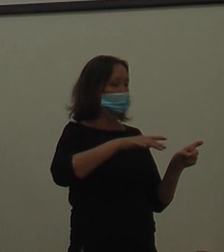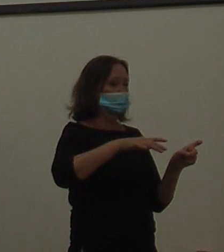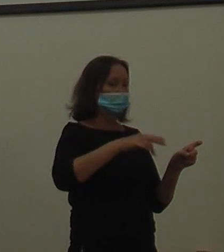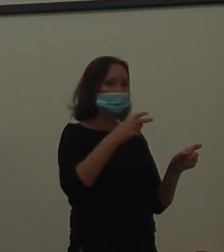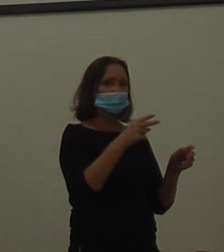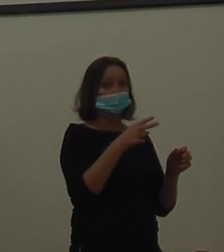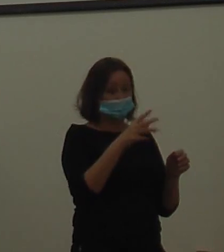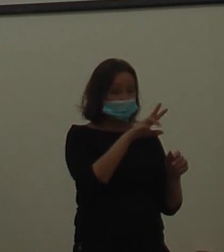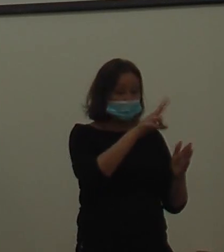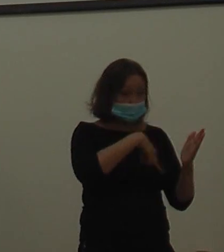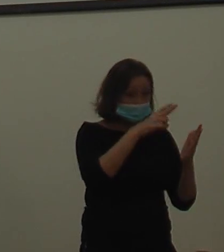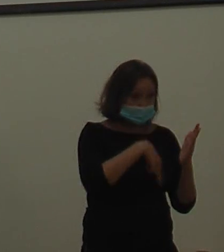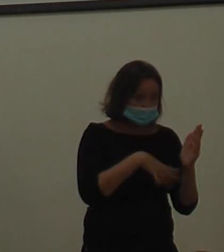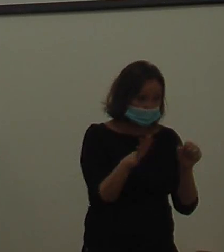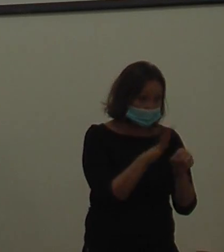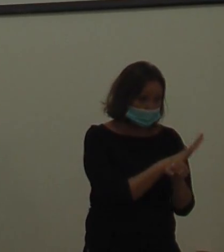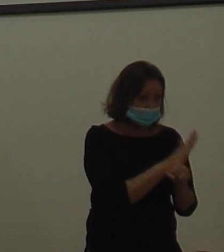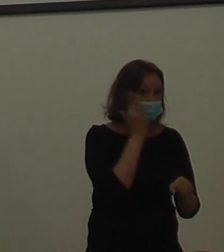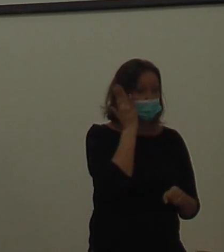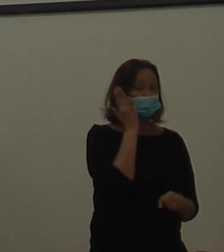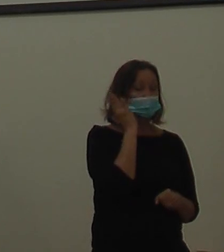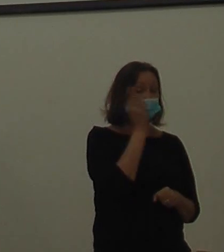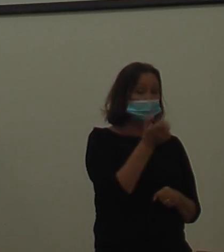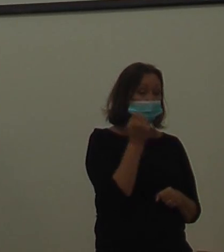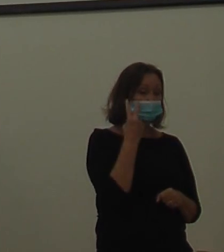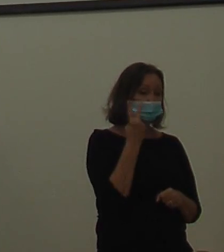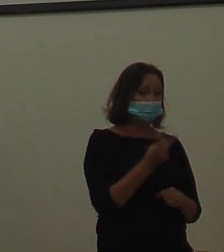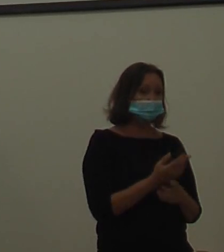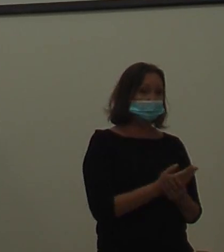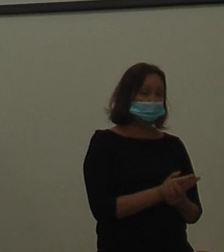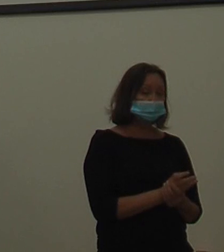and read the context of what's happened here,